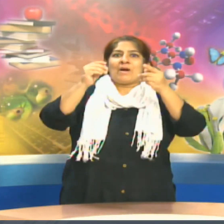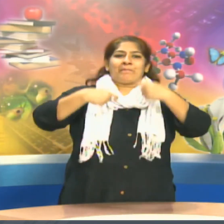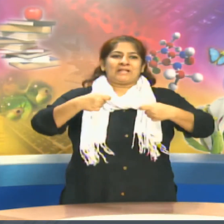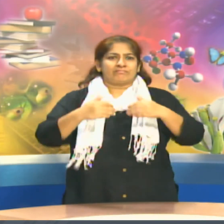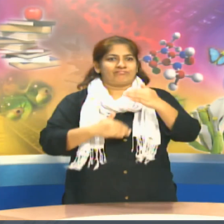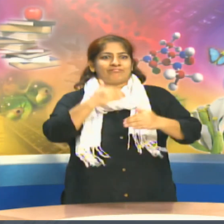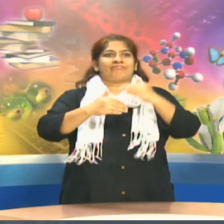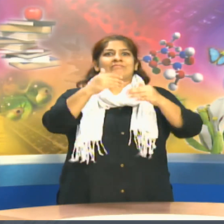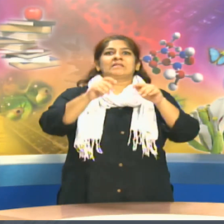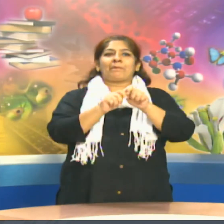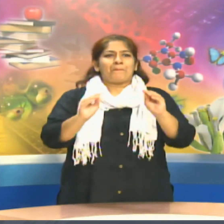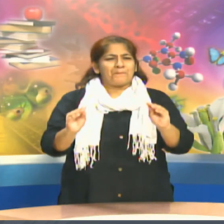administration.